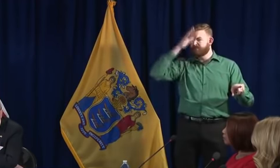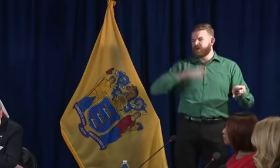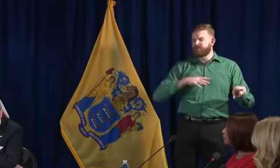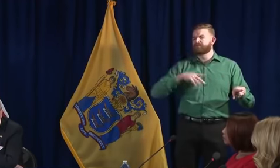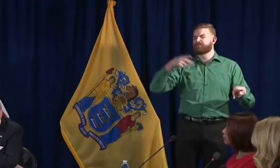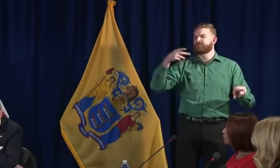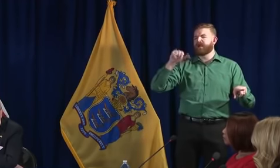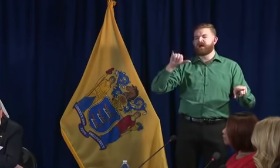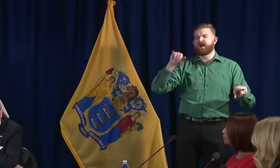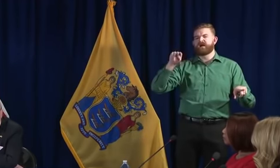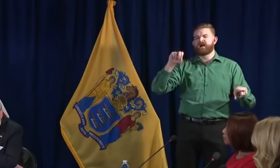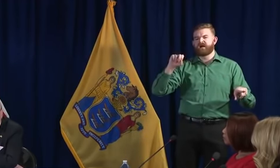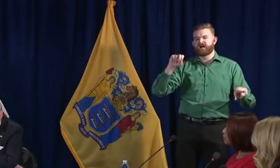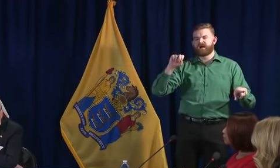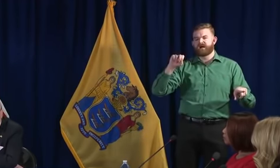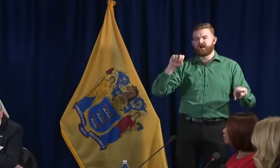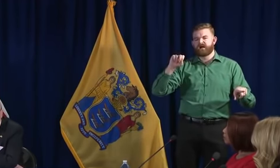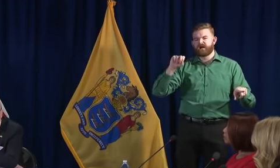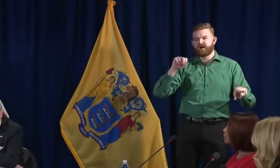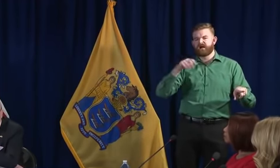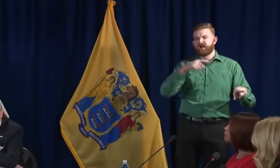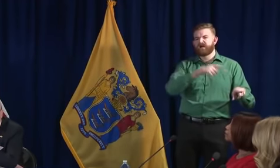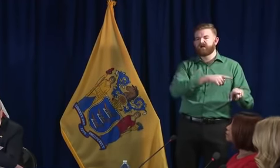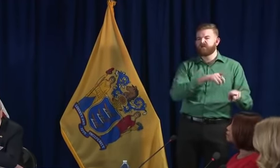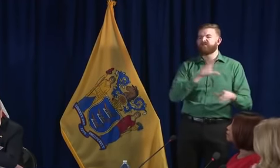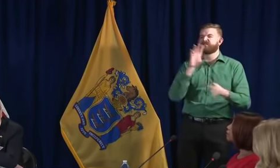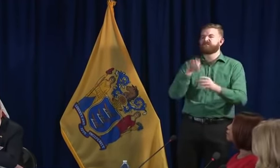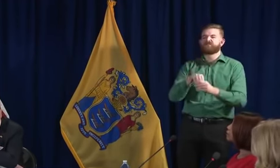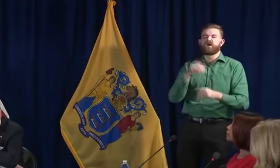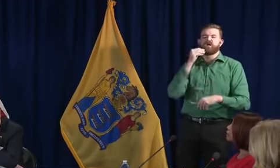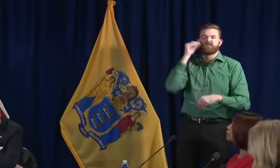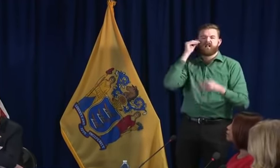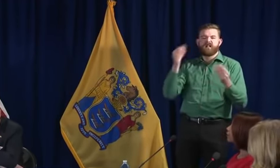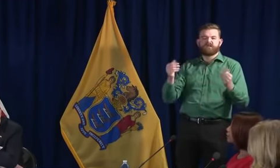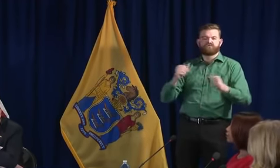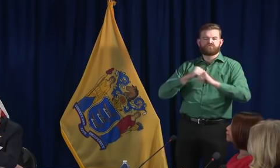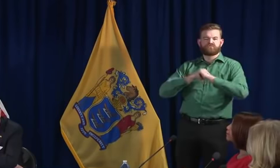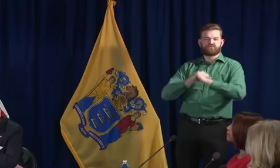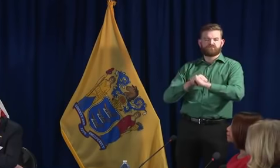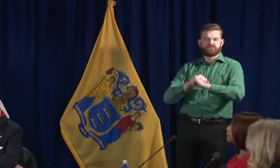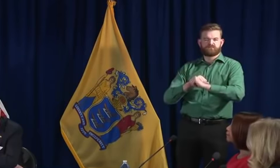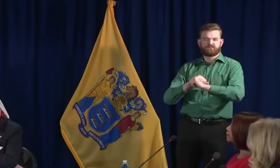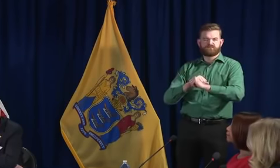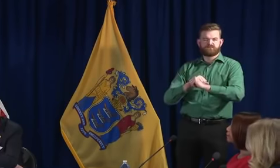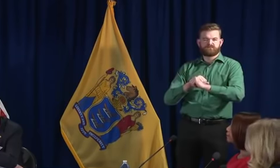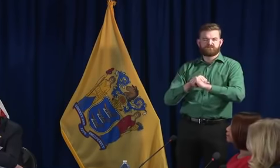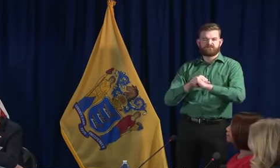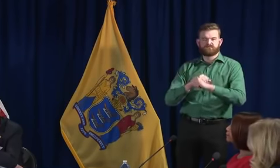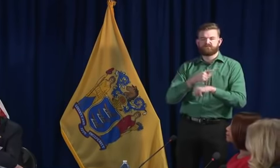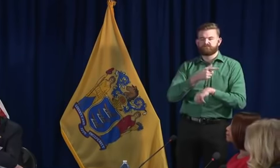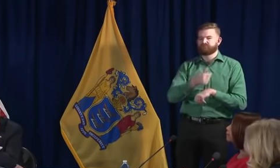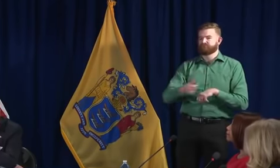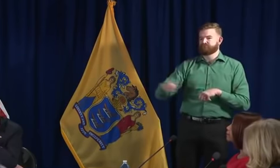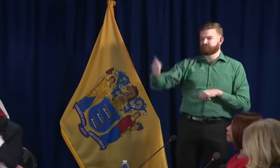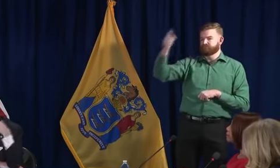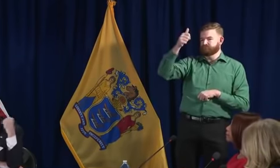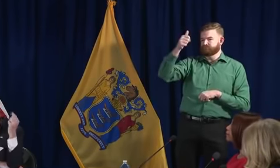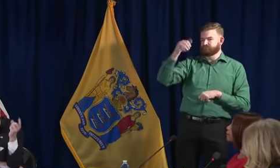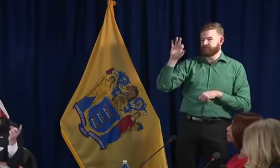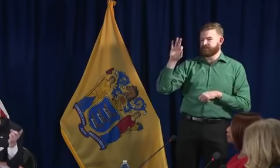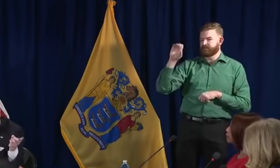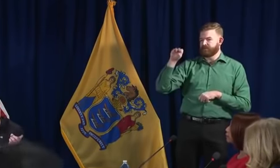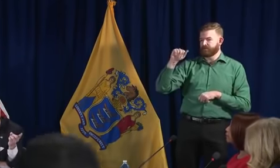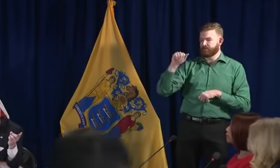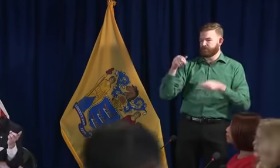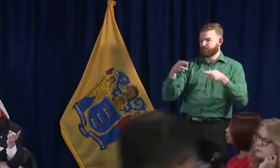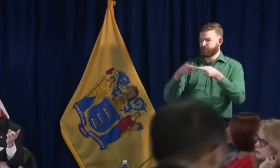Committee in the House. He chairs the subcommittee which oversees FEMA activities. FEMA Region 2 has been working hand